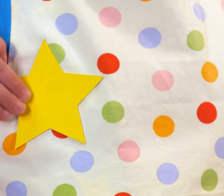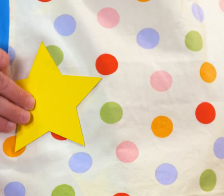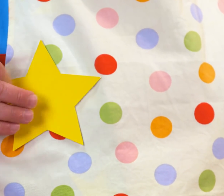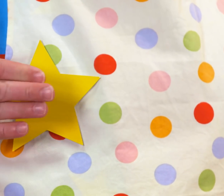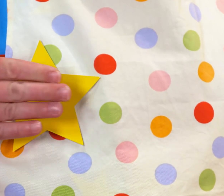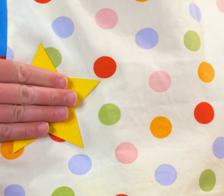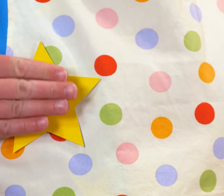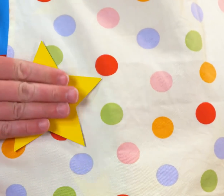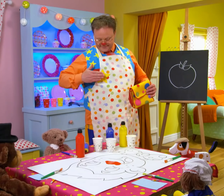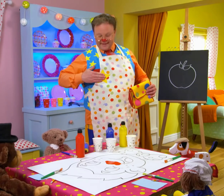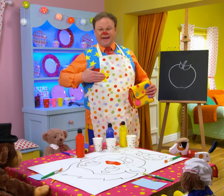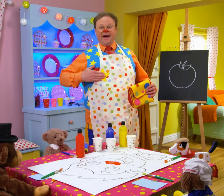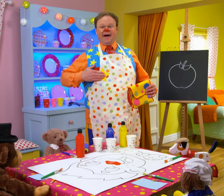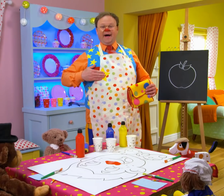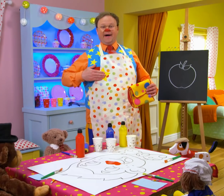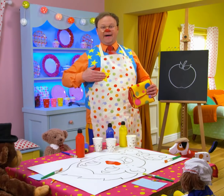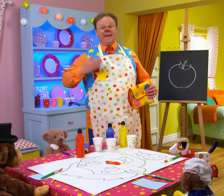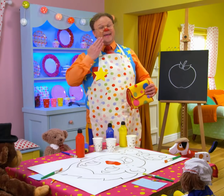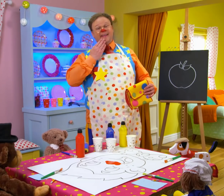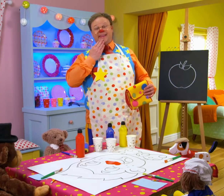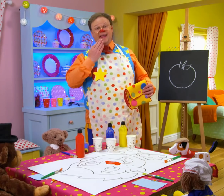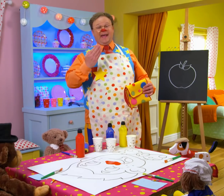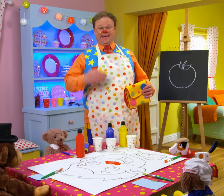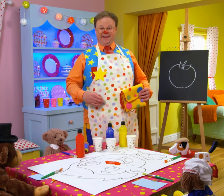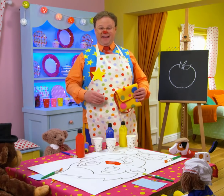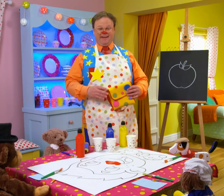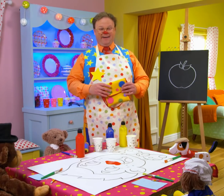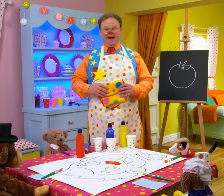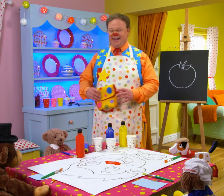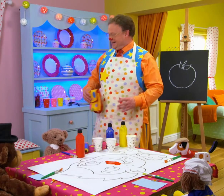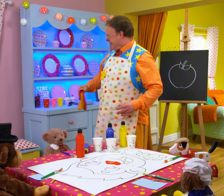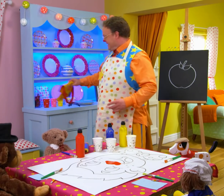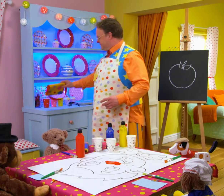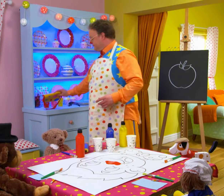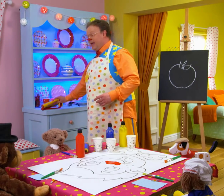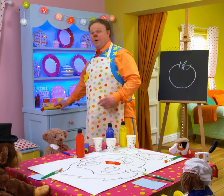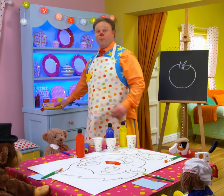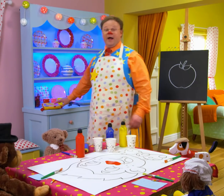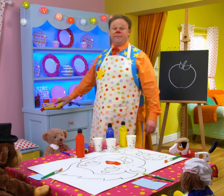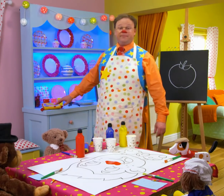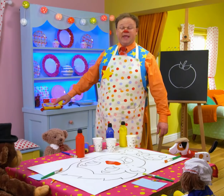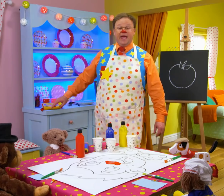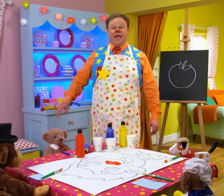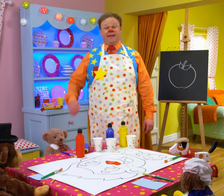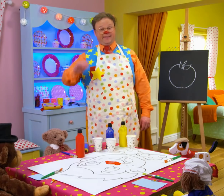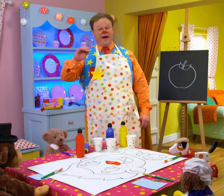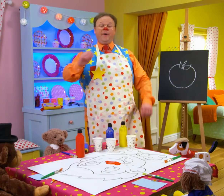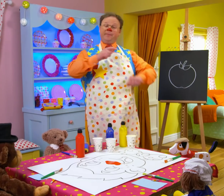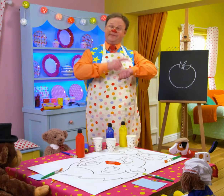very good teacher. Oh, thank you, everyone. Well, it's home